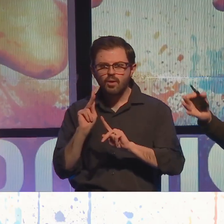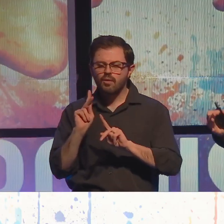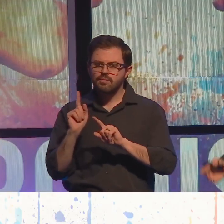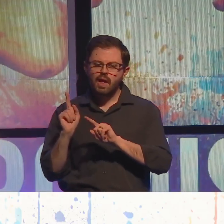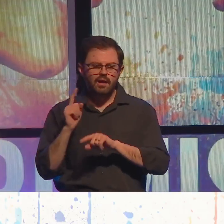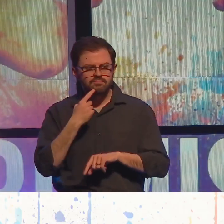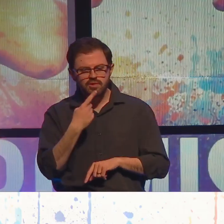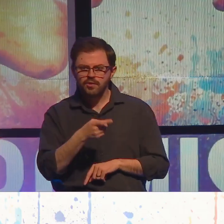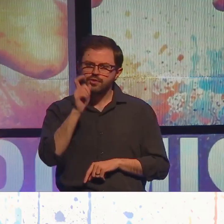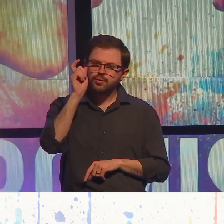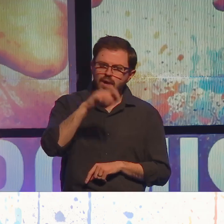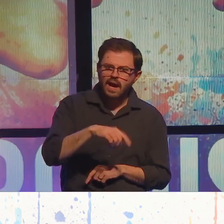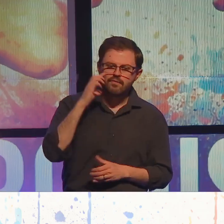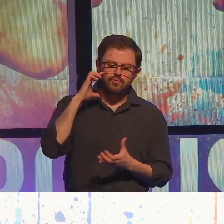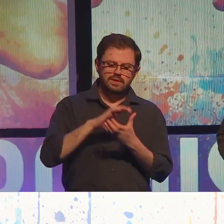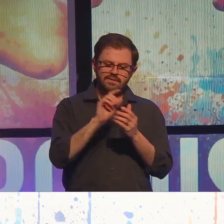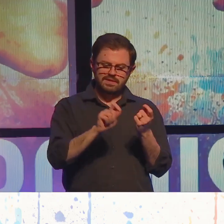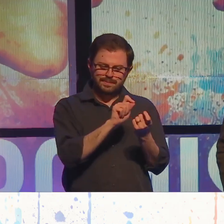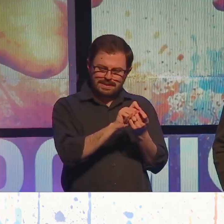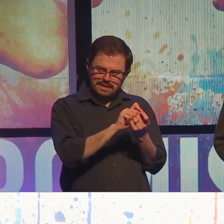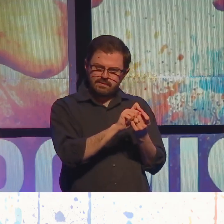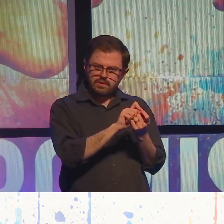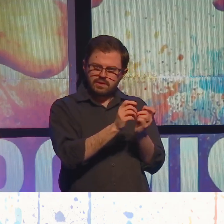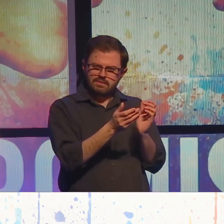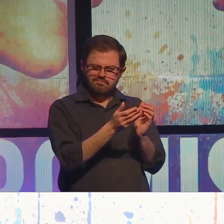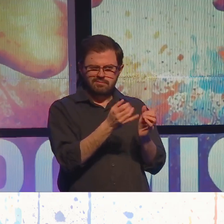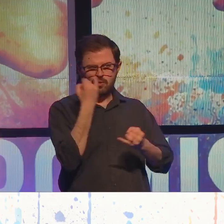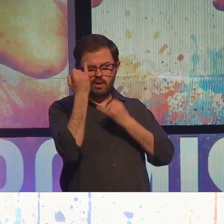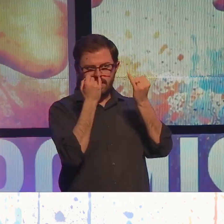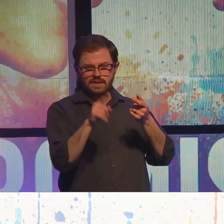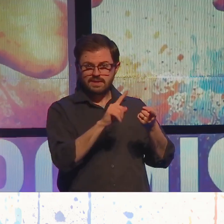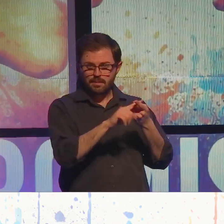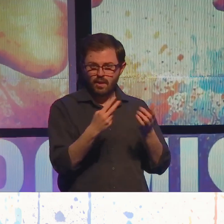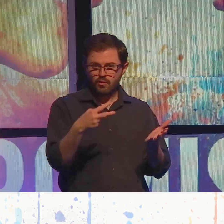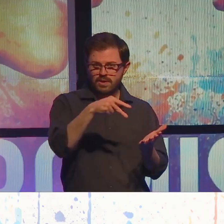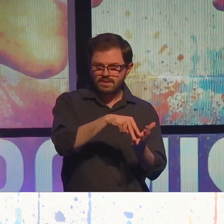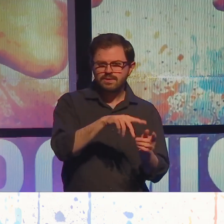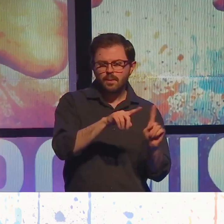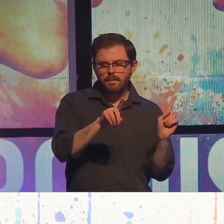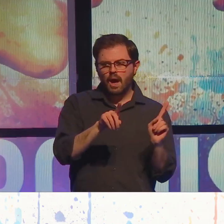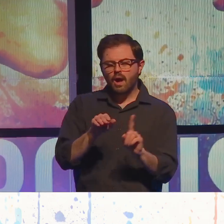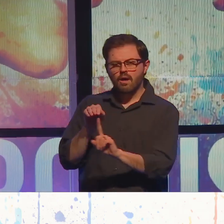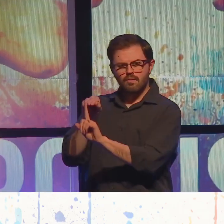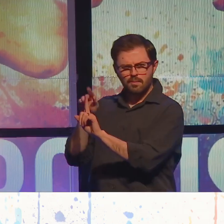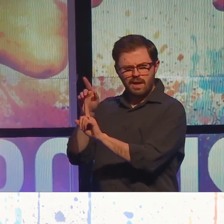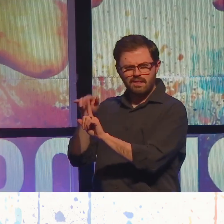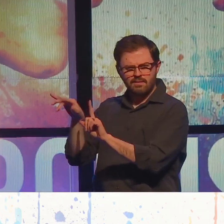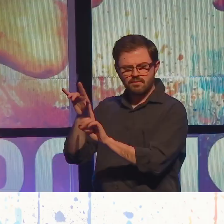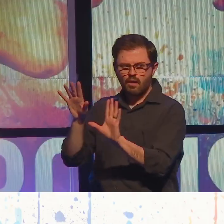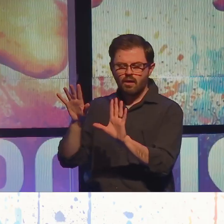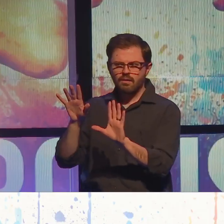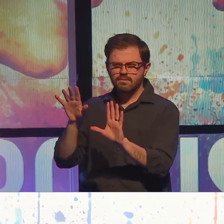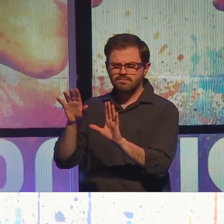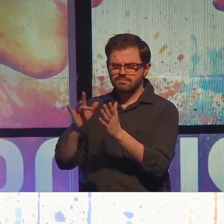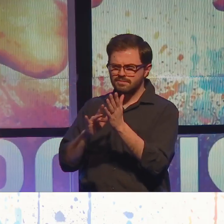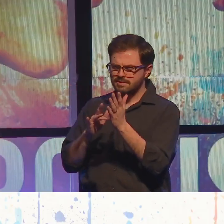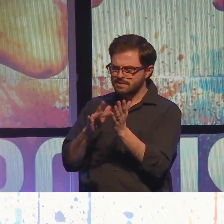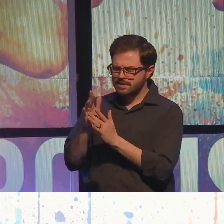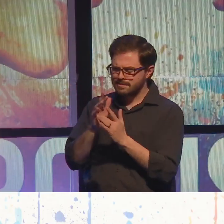that resurrection experience was like, just remind them, poof, Jesus is there. That is